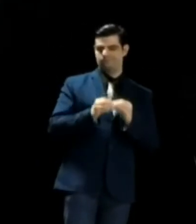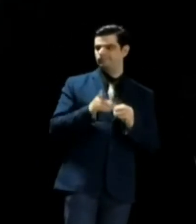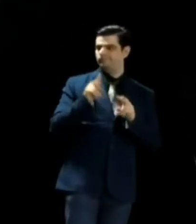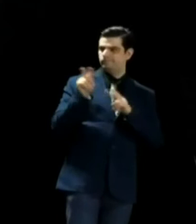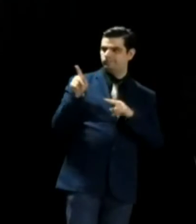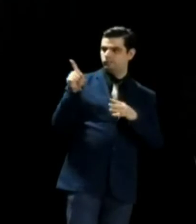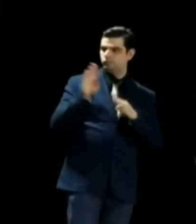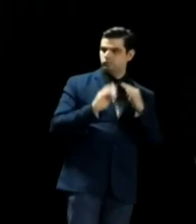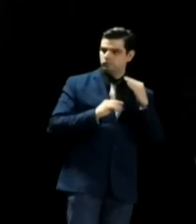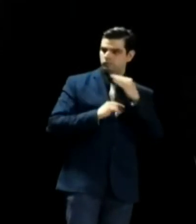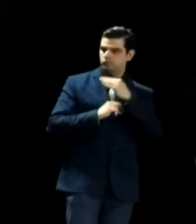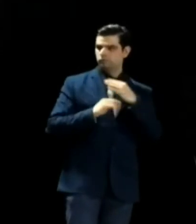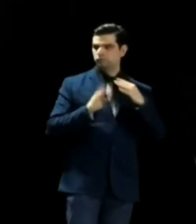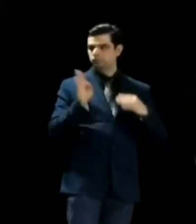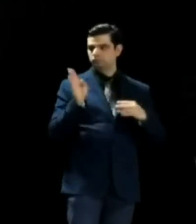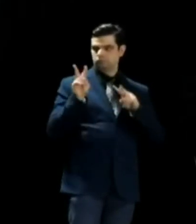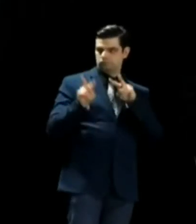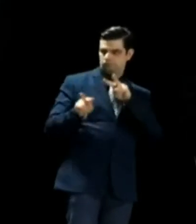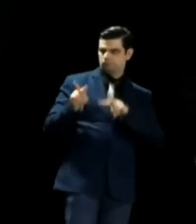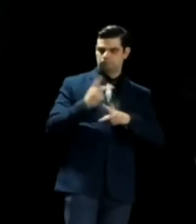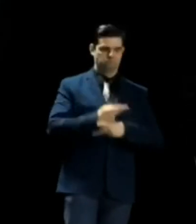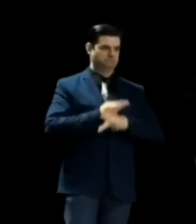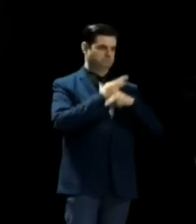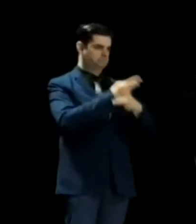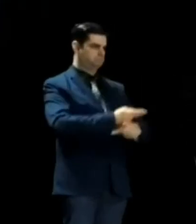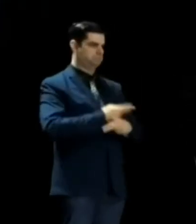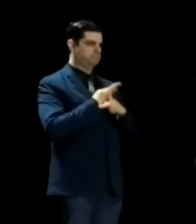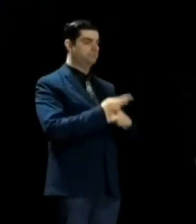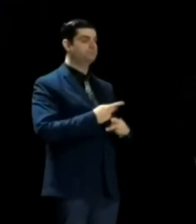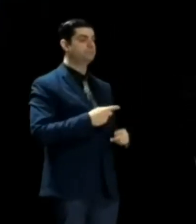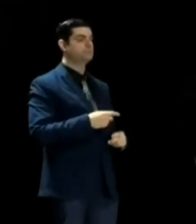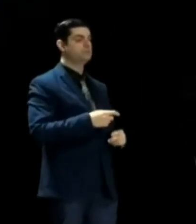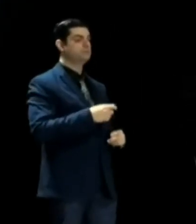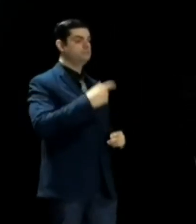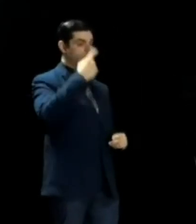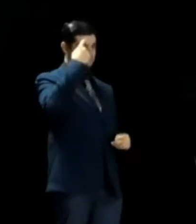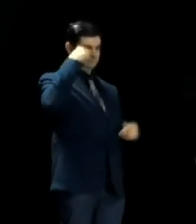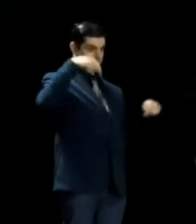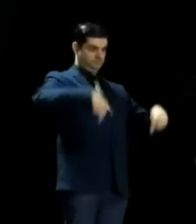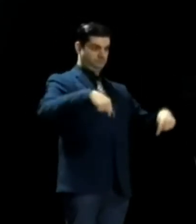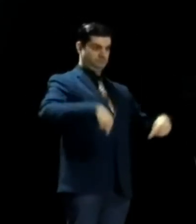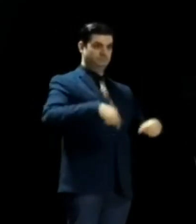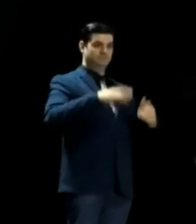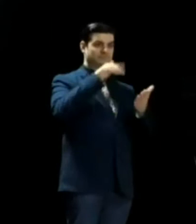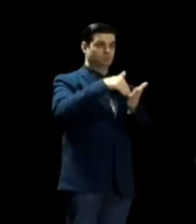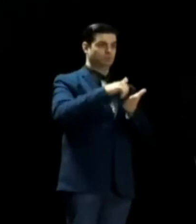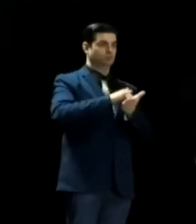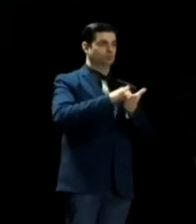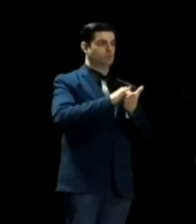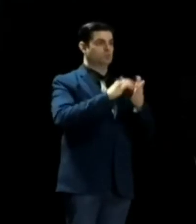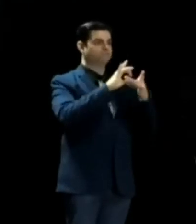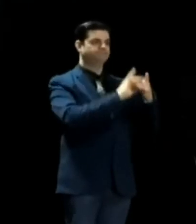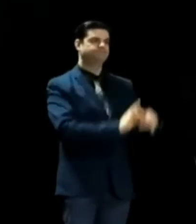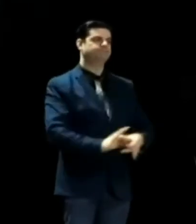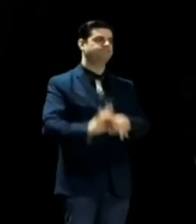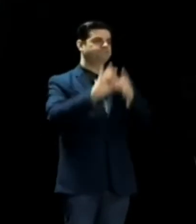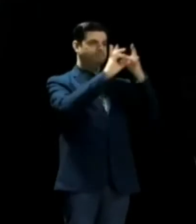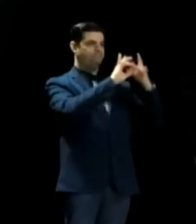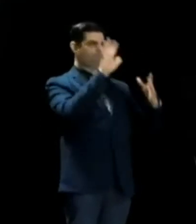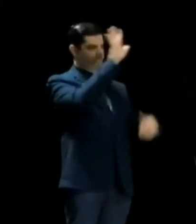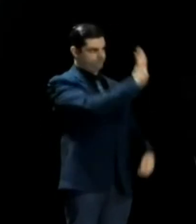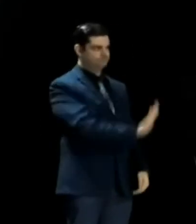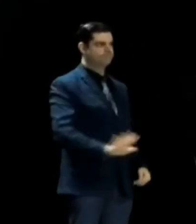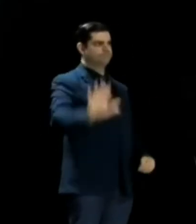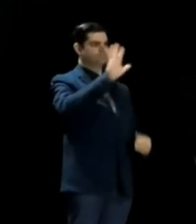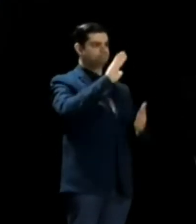region should be treated as a region. We agree that we are all connected. There's interconnections, just like New York State is with other states.